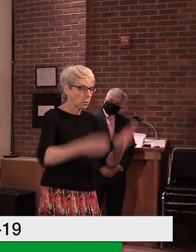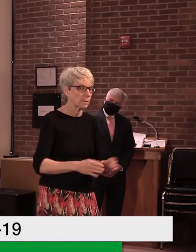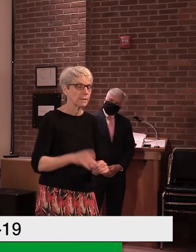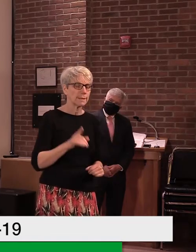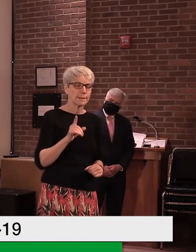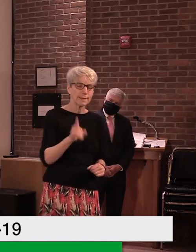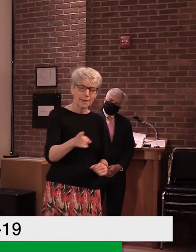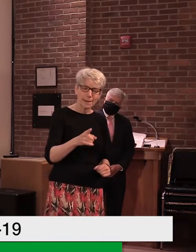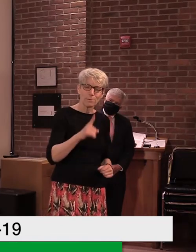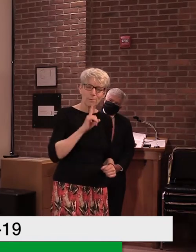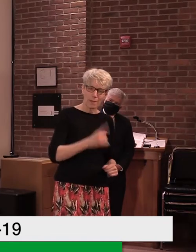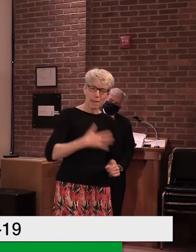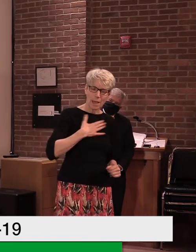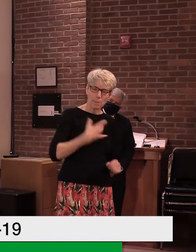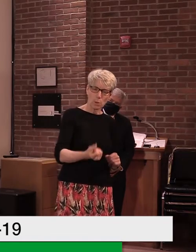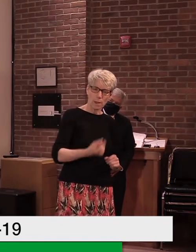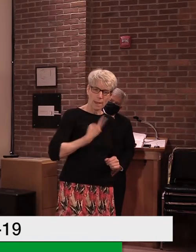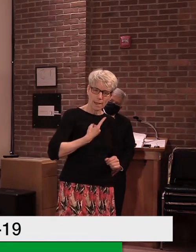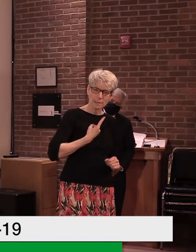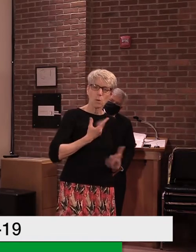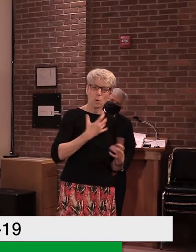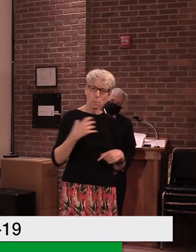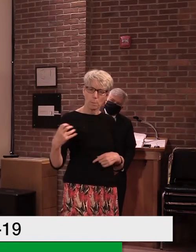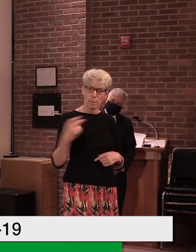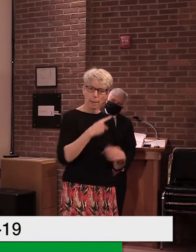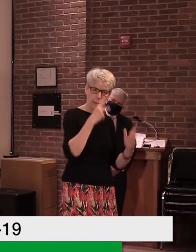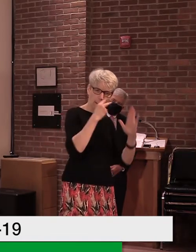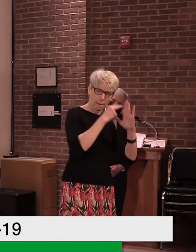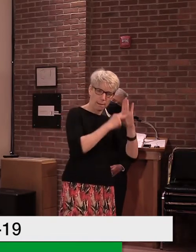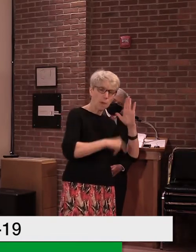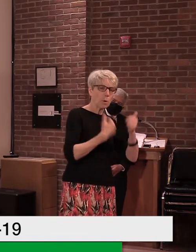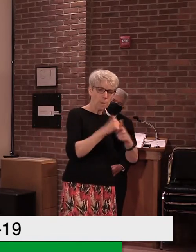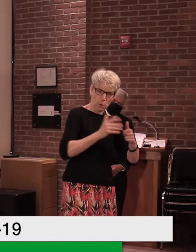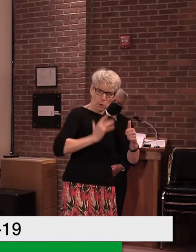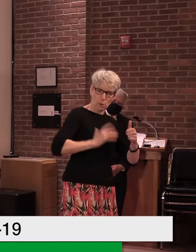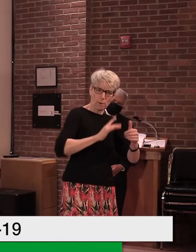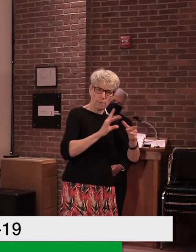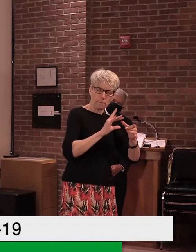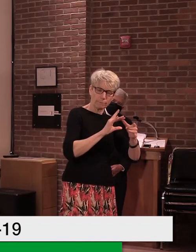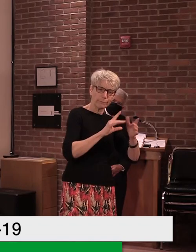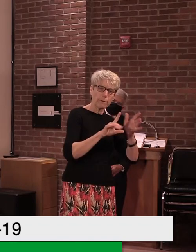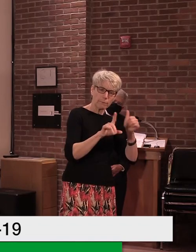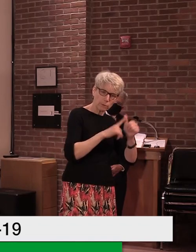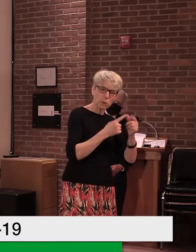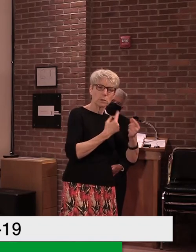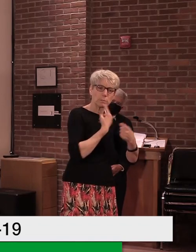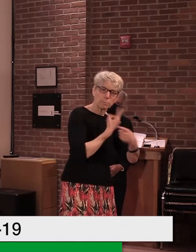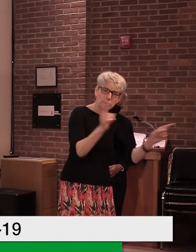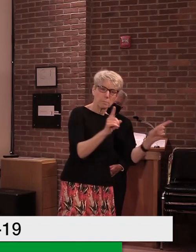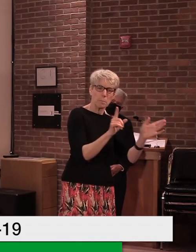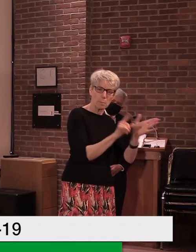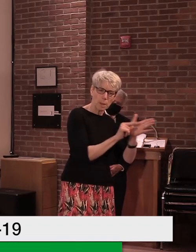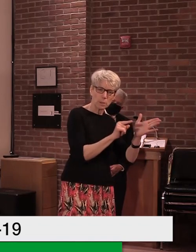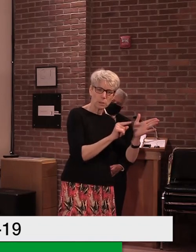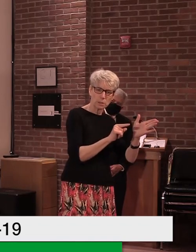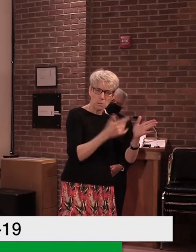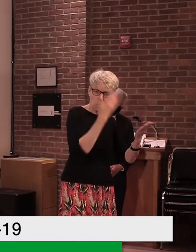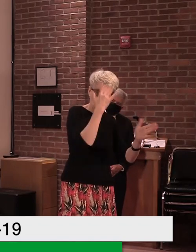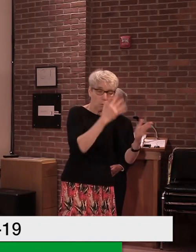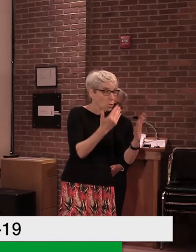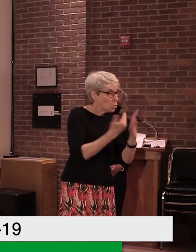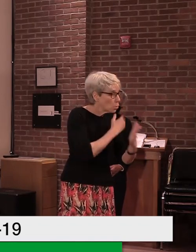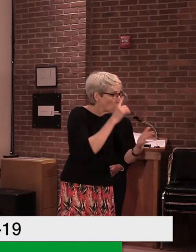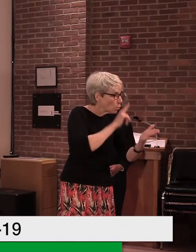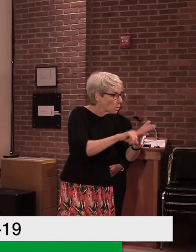at that literature a little again and see if there's any more certainty. So I will make a note to myself to report that. But what I do want